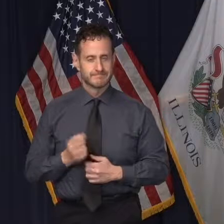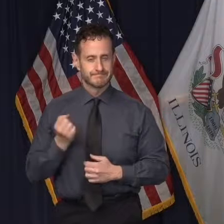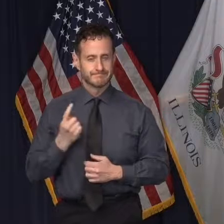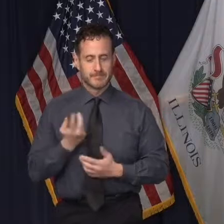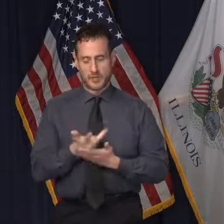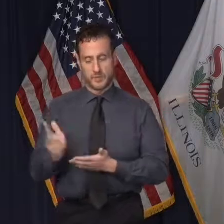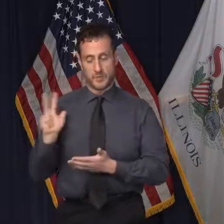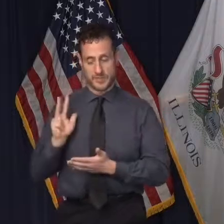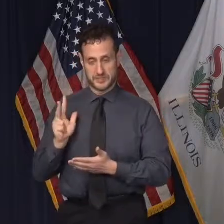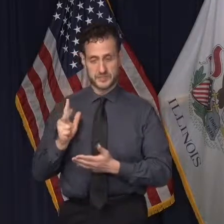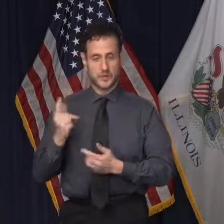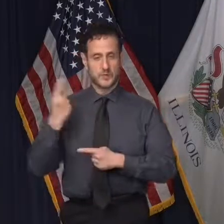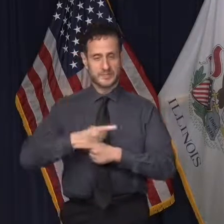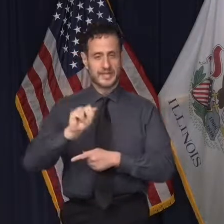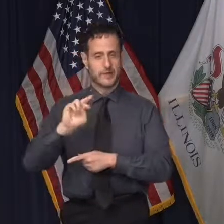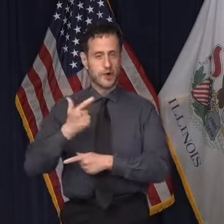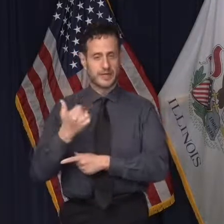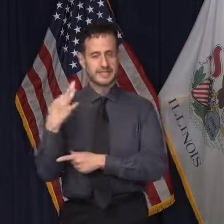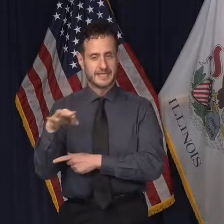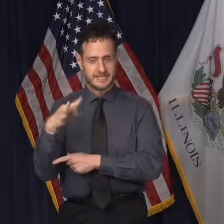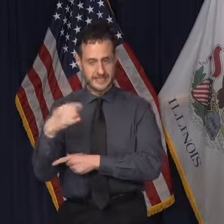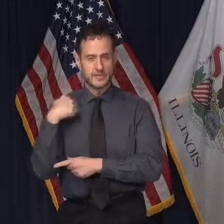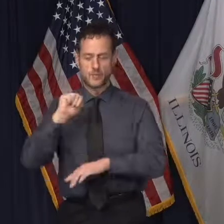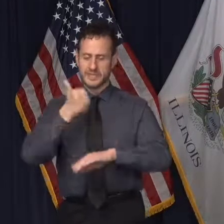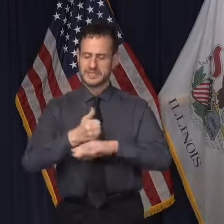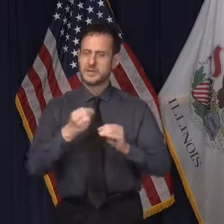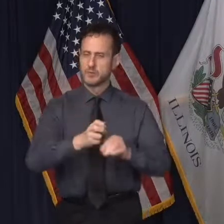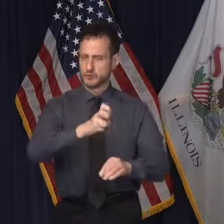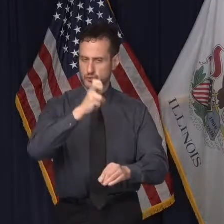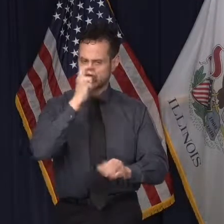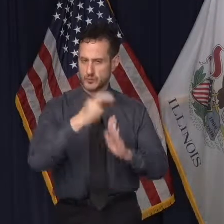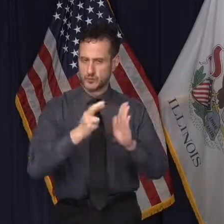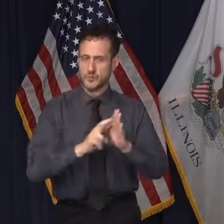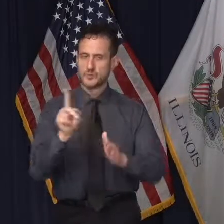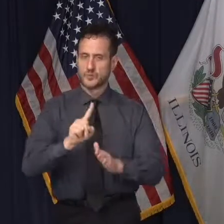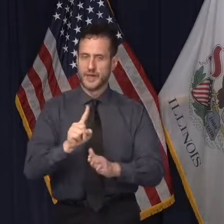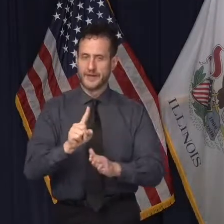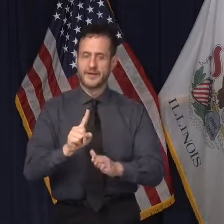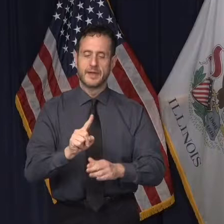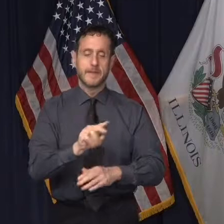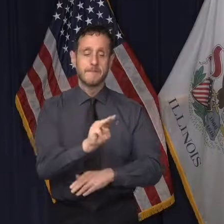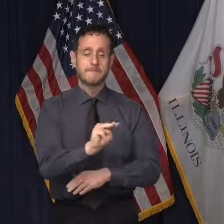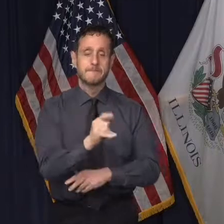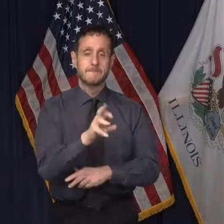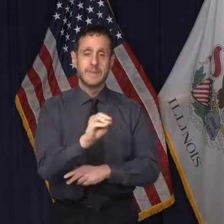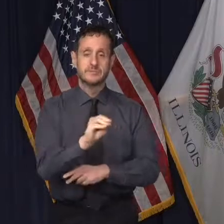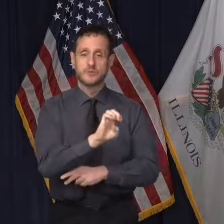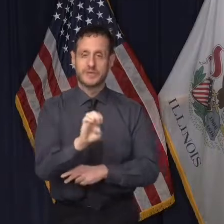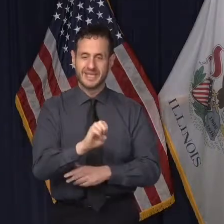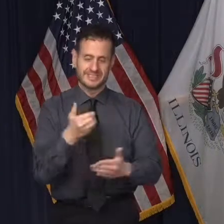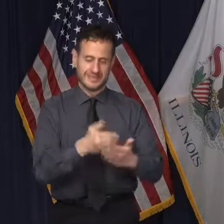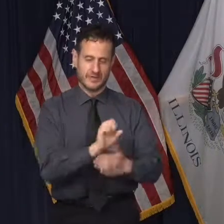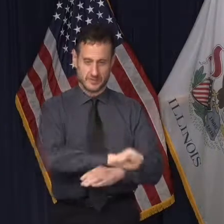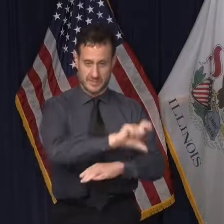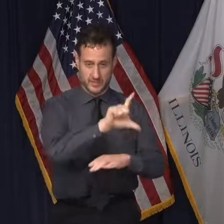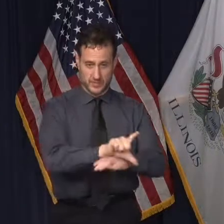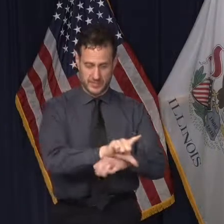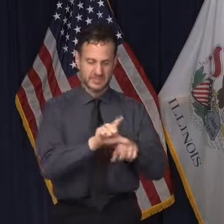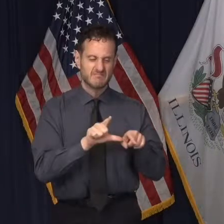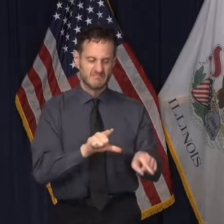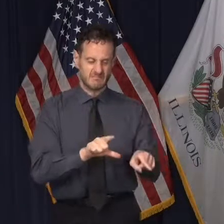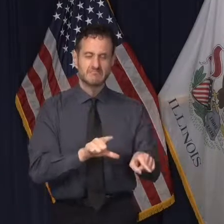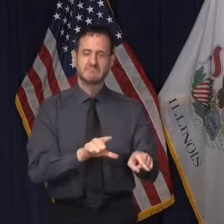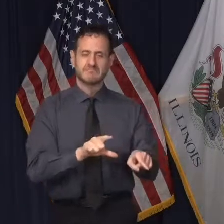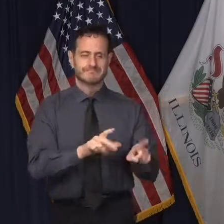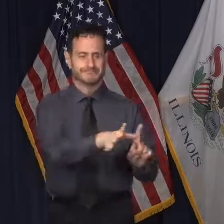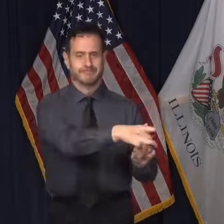August 19th, stricter mitigations took effect in the Metro East region. And after 2 weeks of exceedingly high